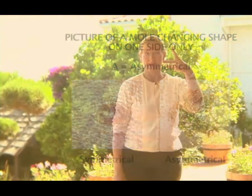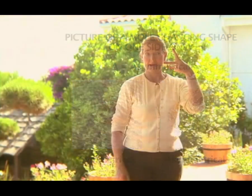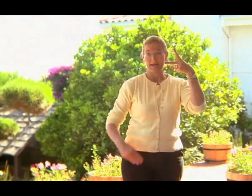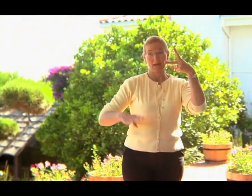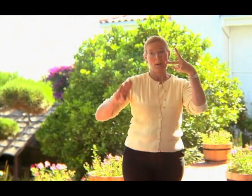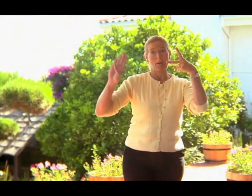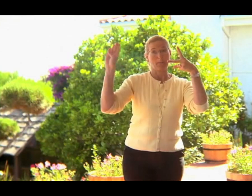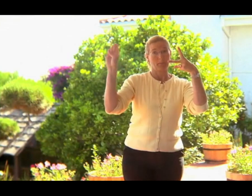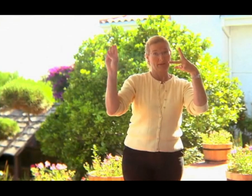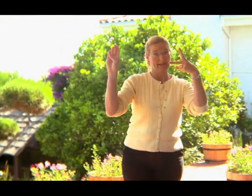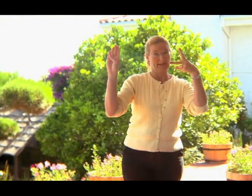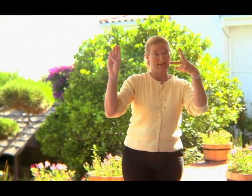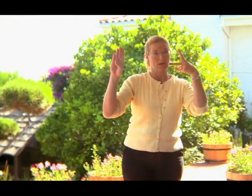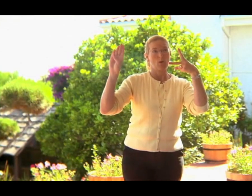The B stands for border of the mole.